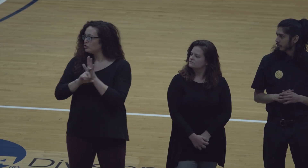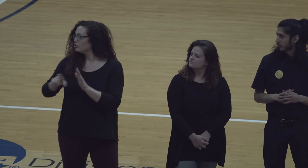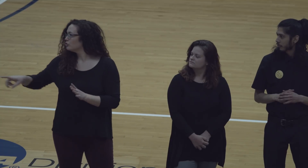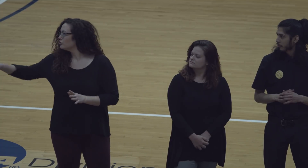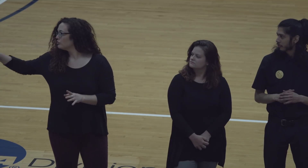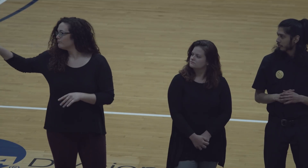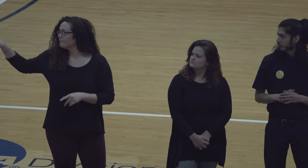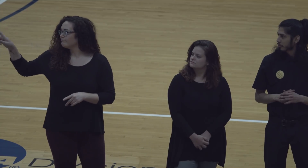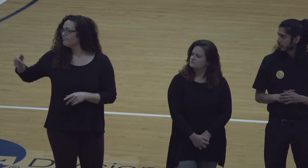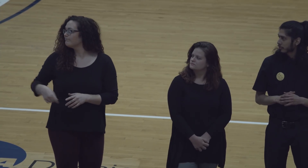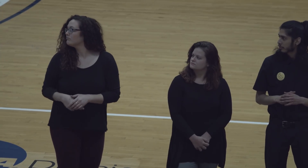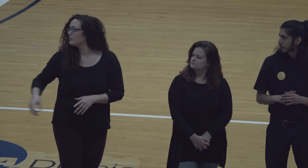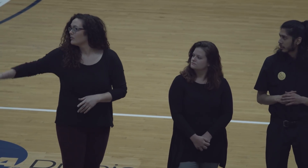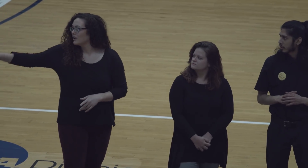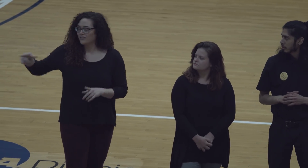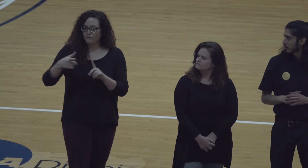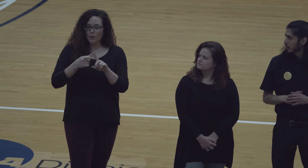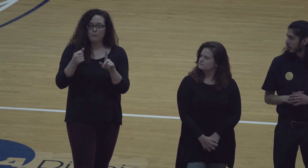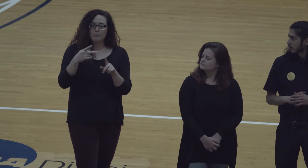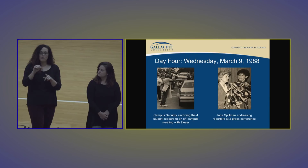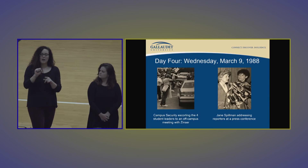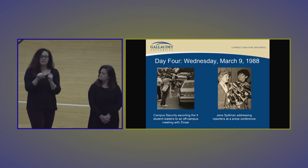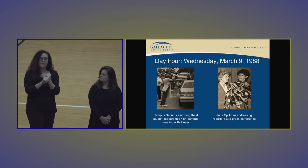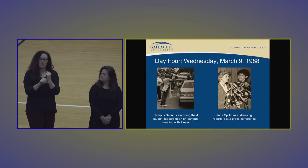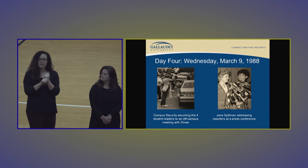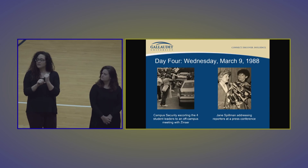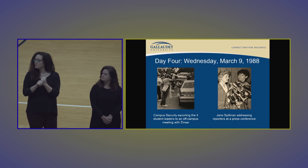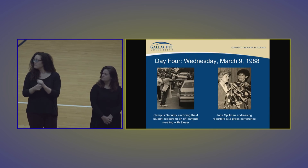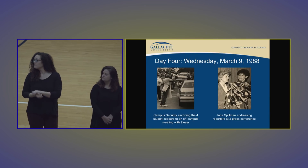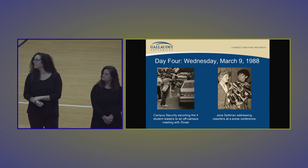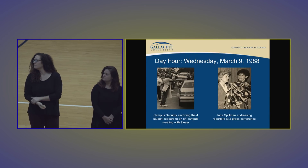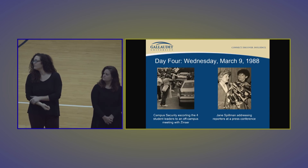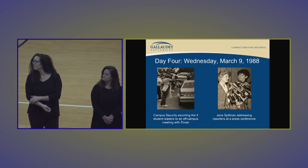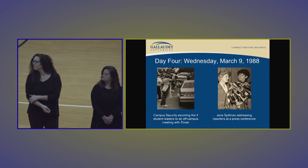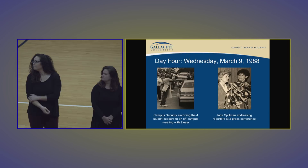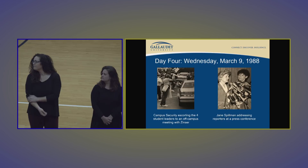decision. And here are some images from the press conference